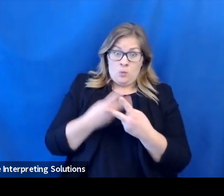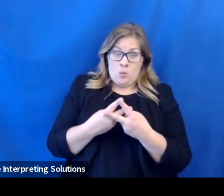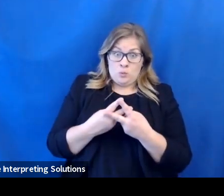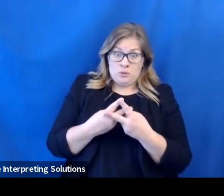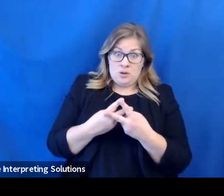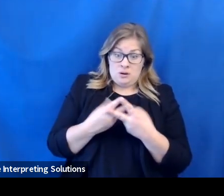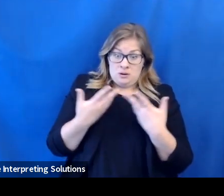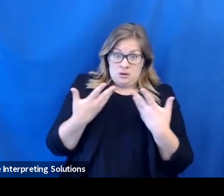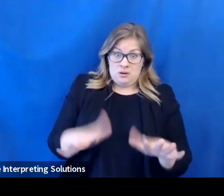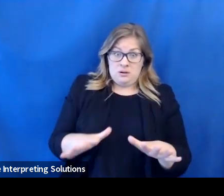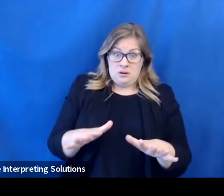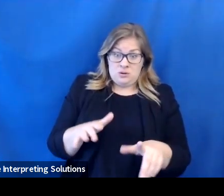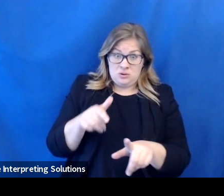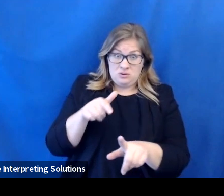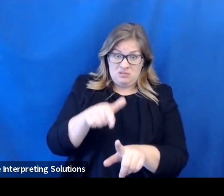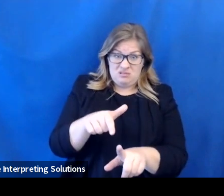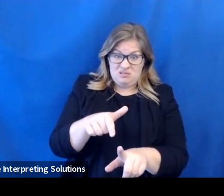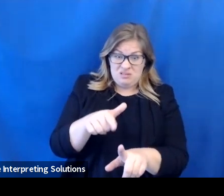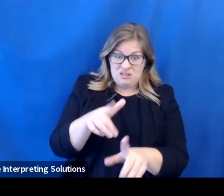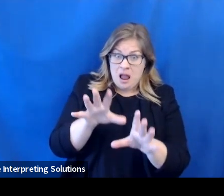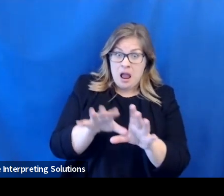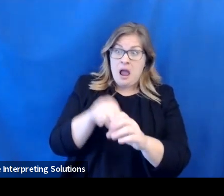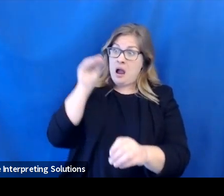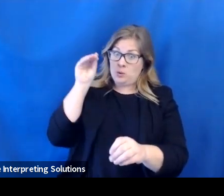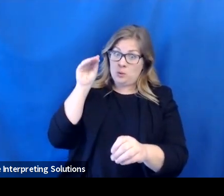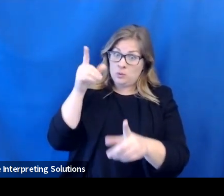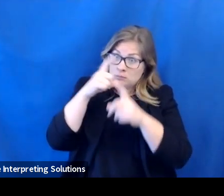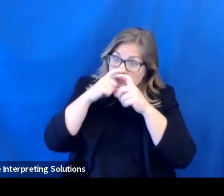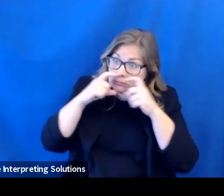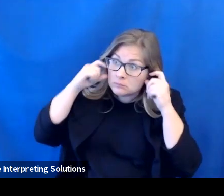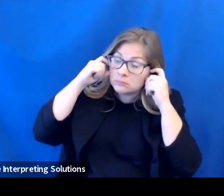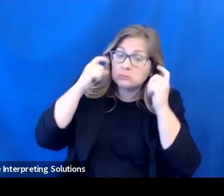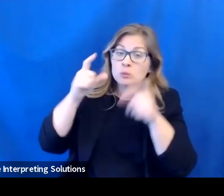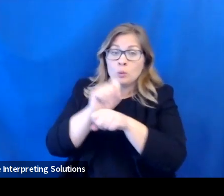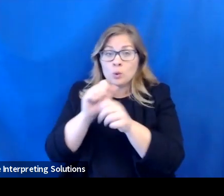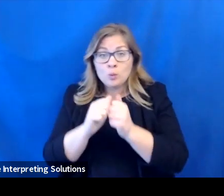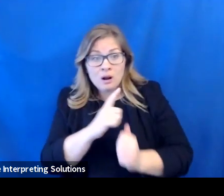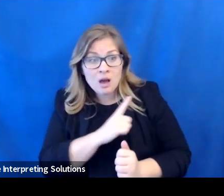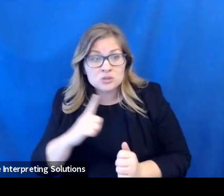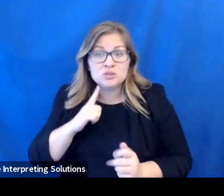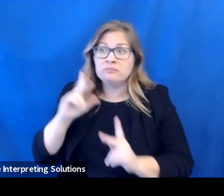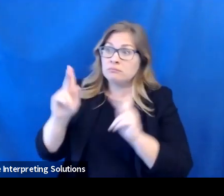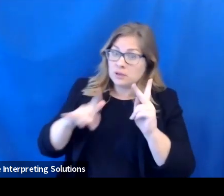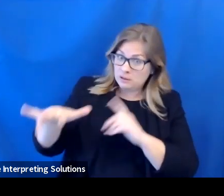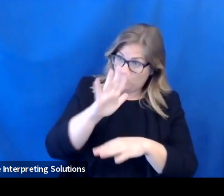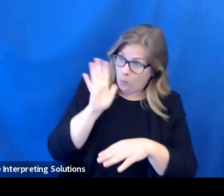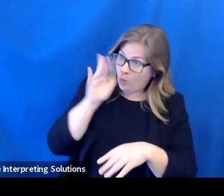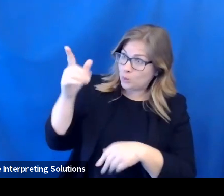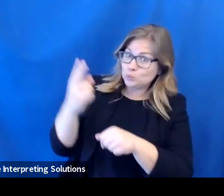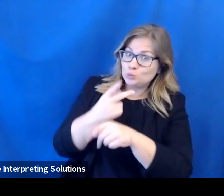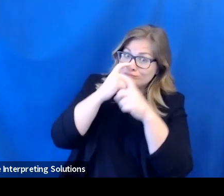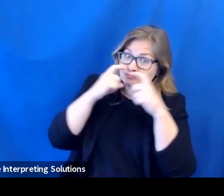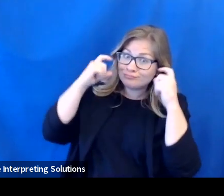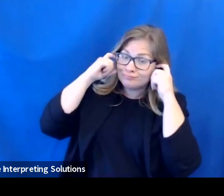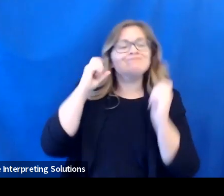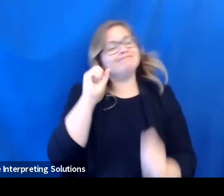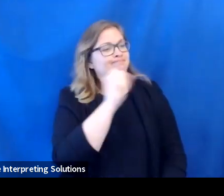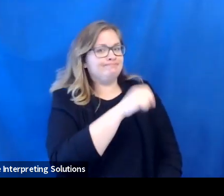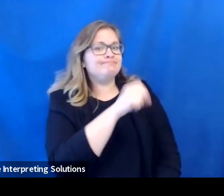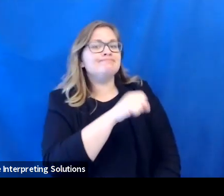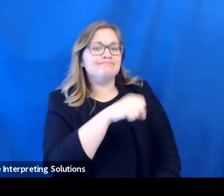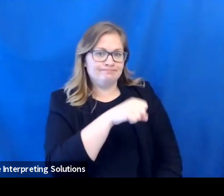House floor today? Yes, I absolutely do. And I was out yesterday, Tom, at the dog park with my